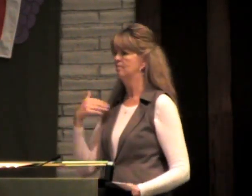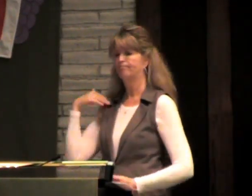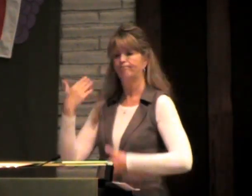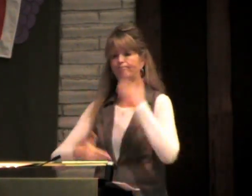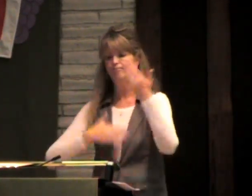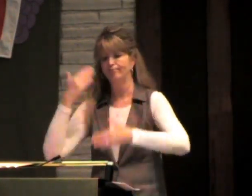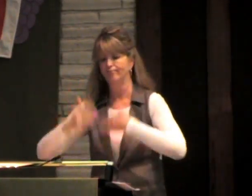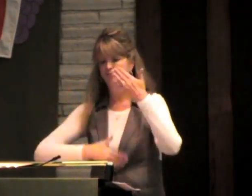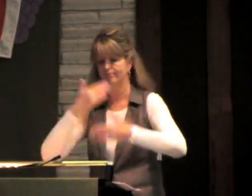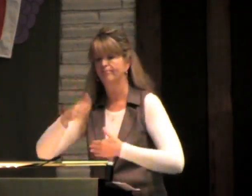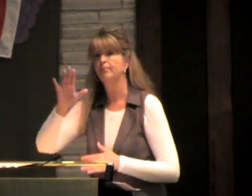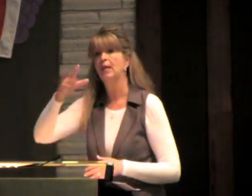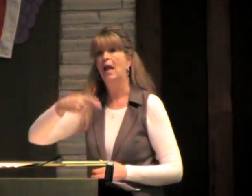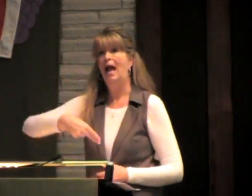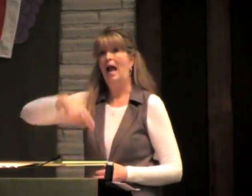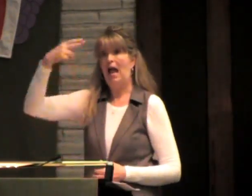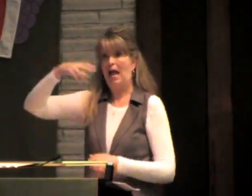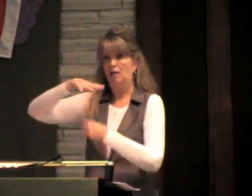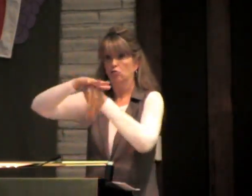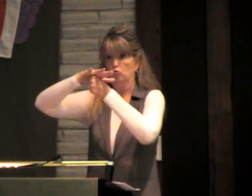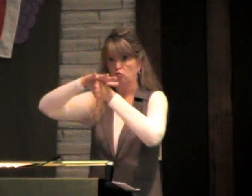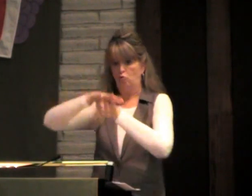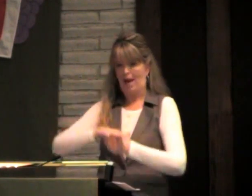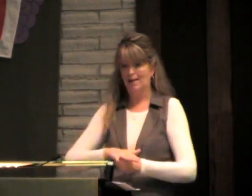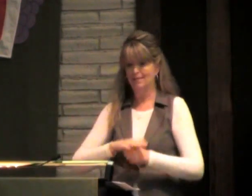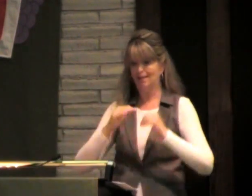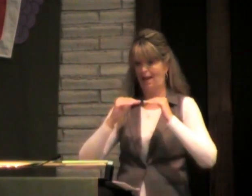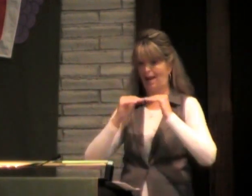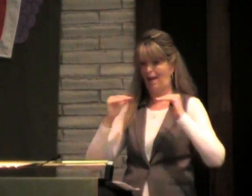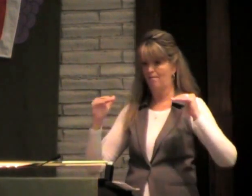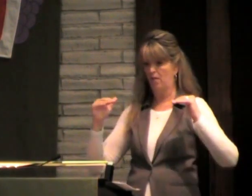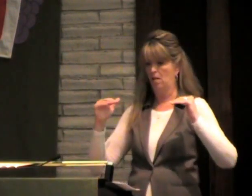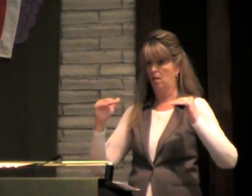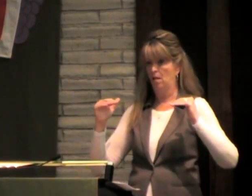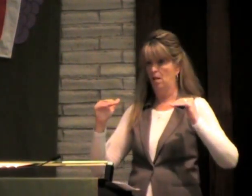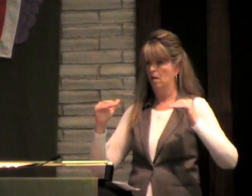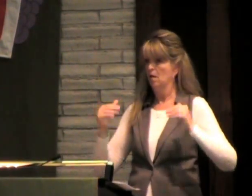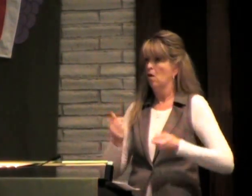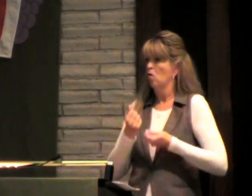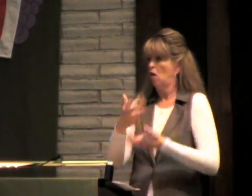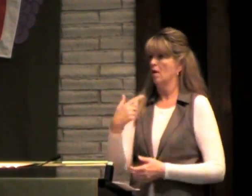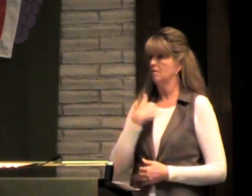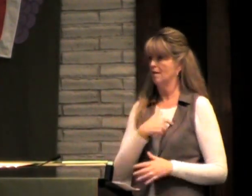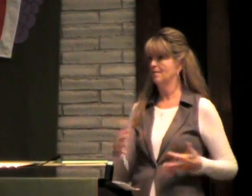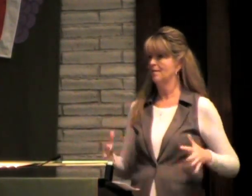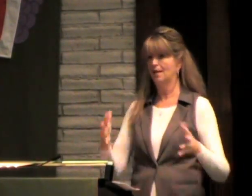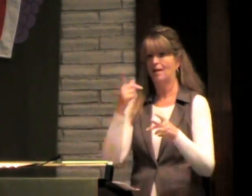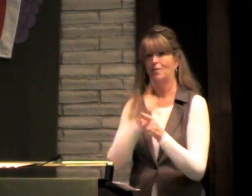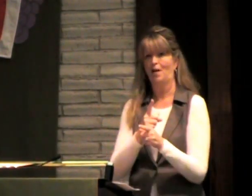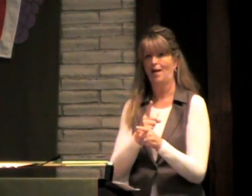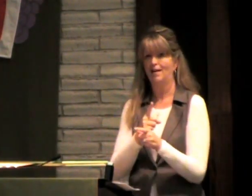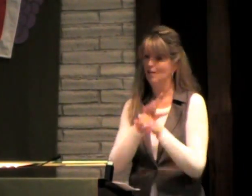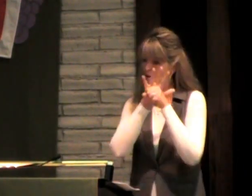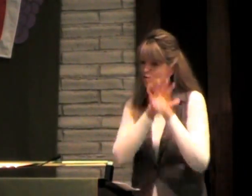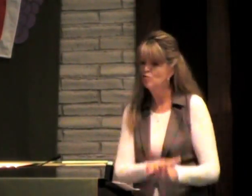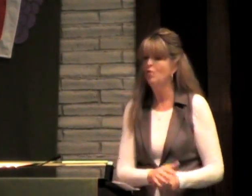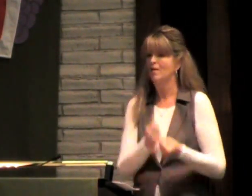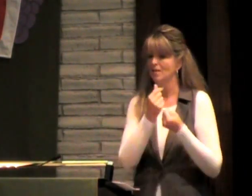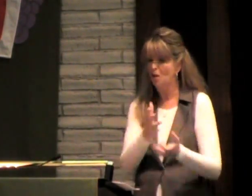that life is supposed to be easy, we're supposed to just go along, and that if we are in a high stress level, that can lead to